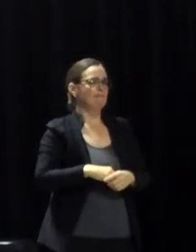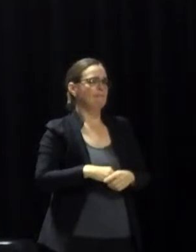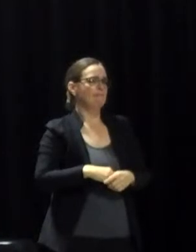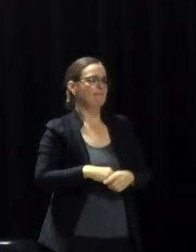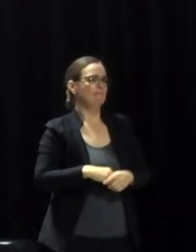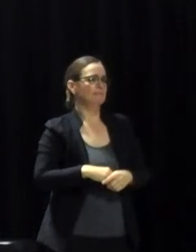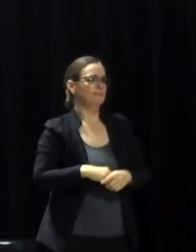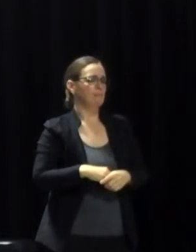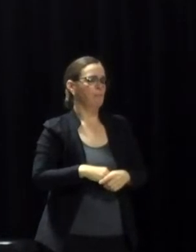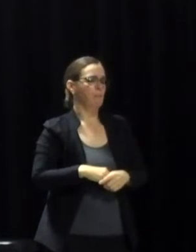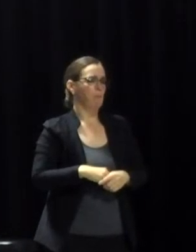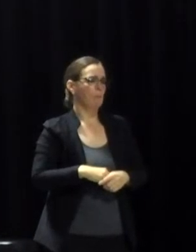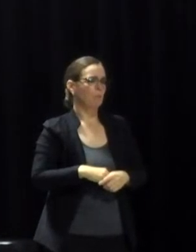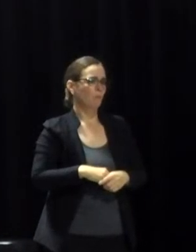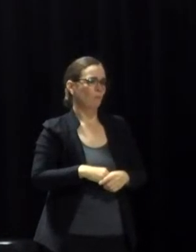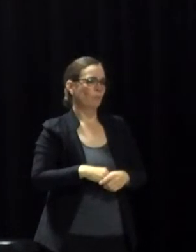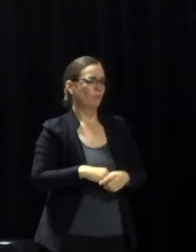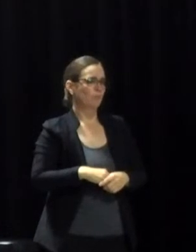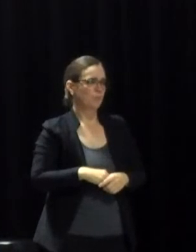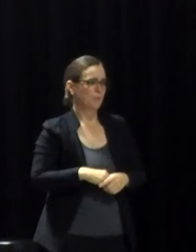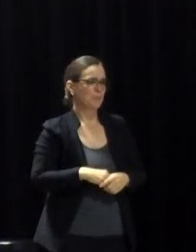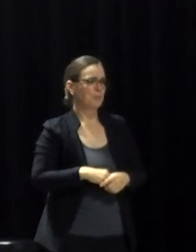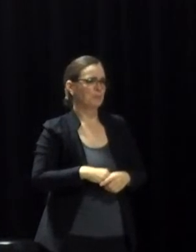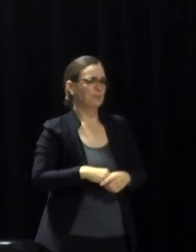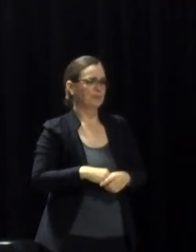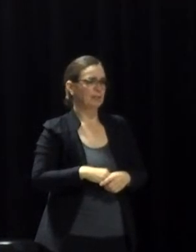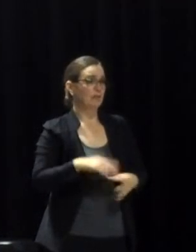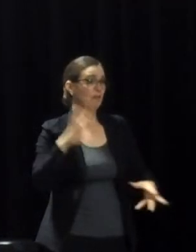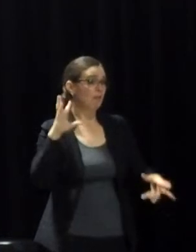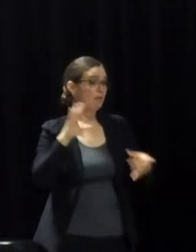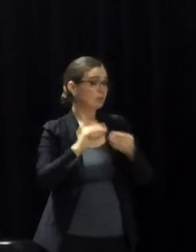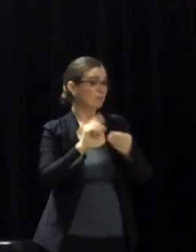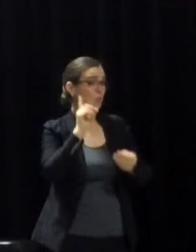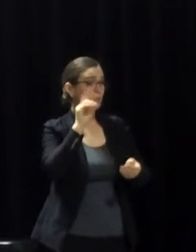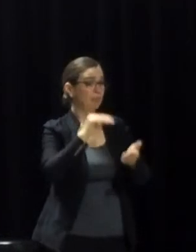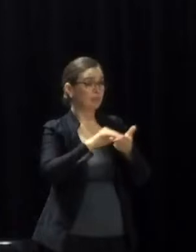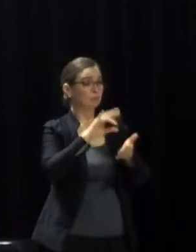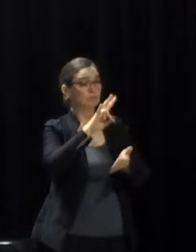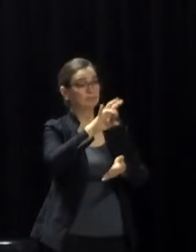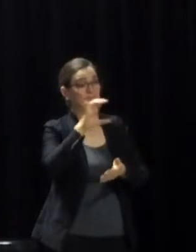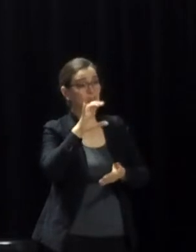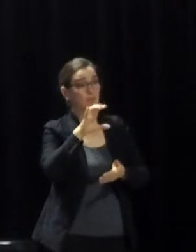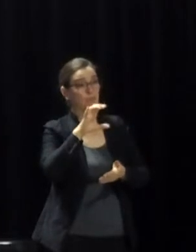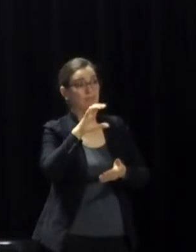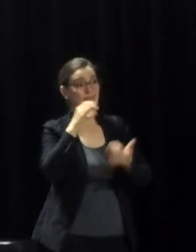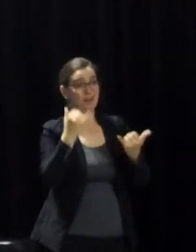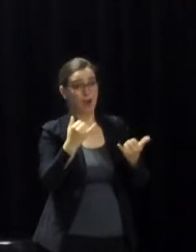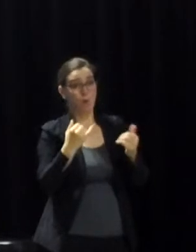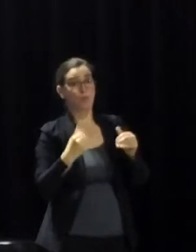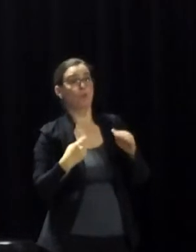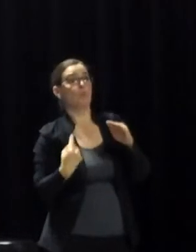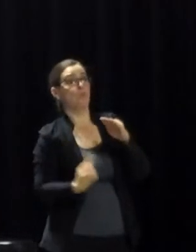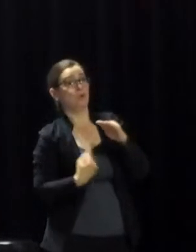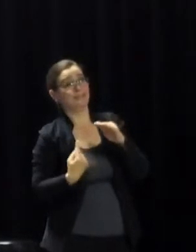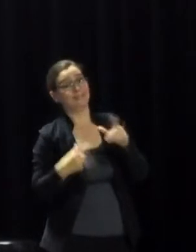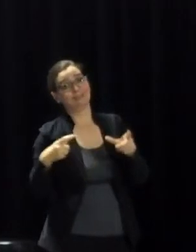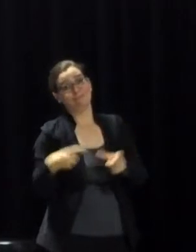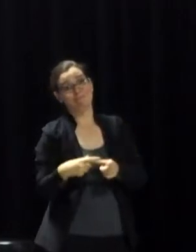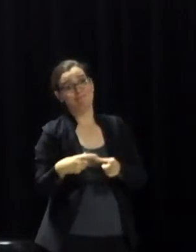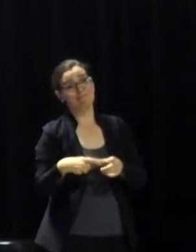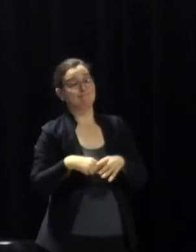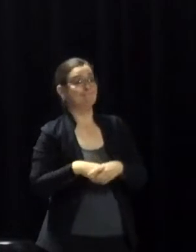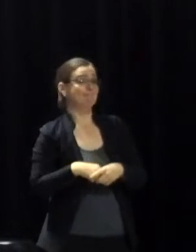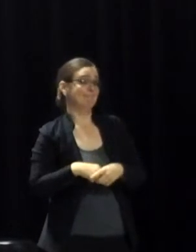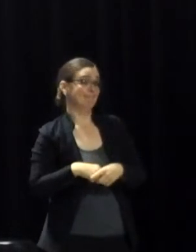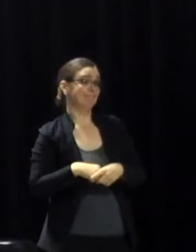1,706 quarantines and 355 active cases. So that's a lot of people to connect the dots